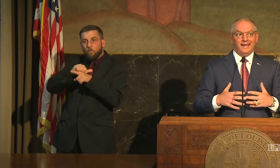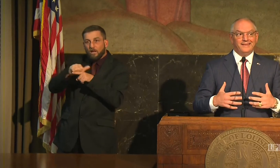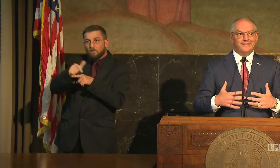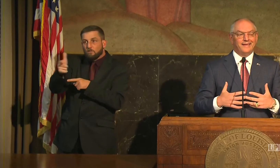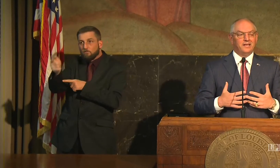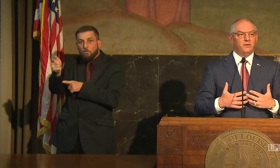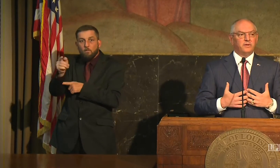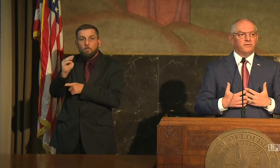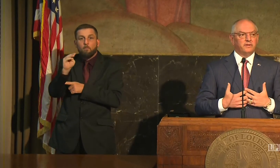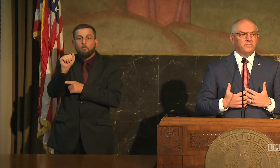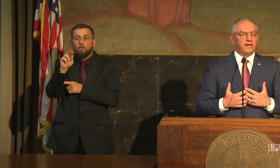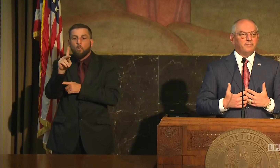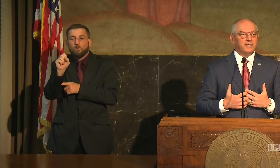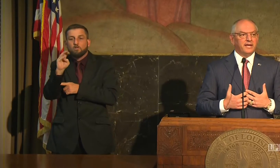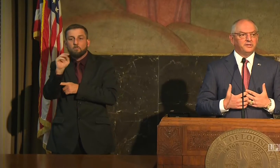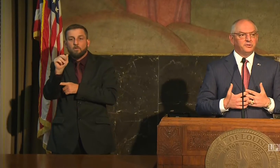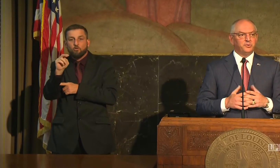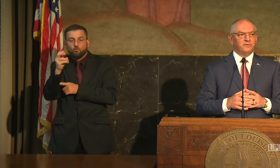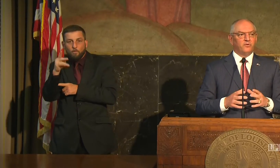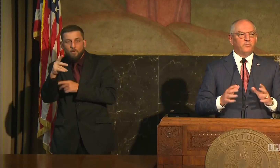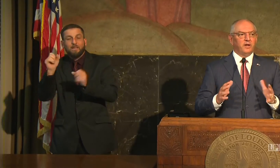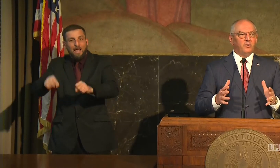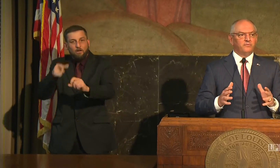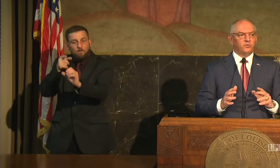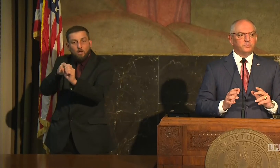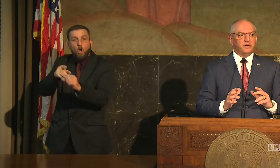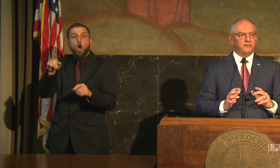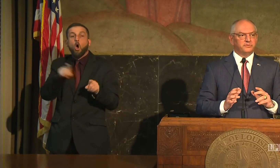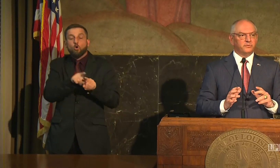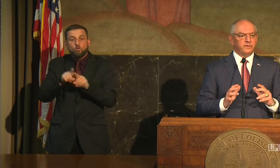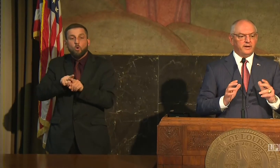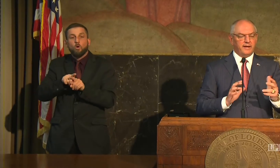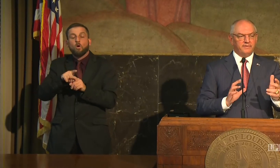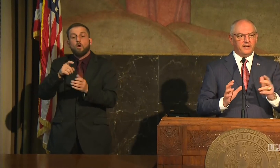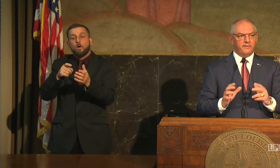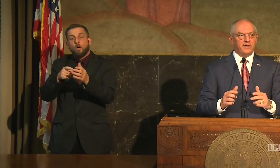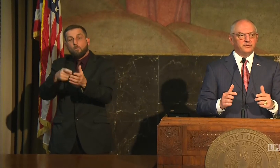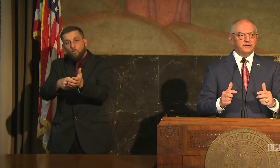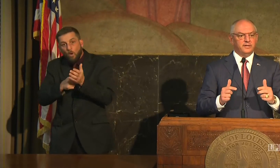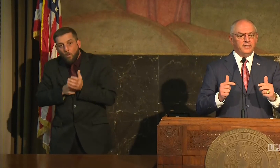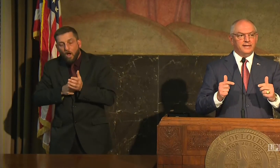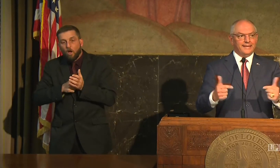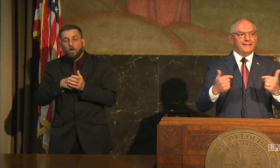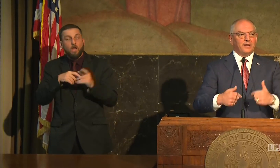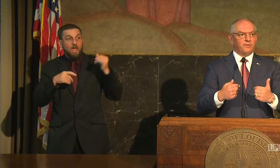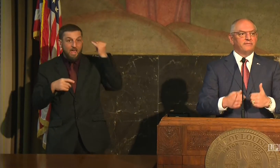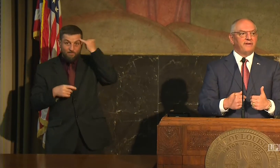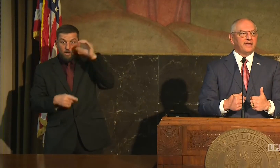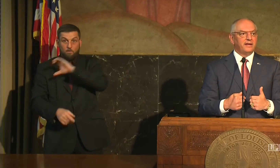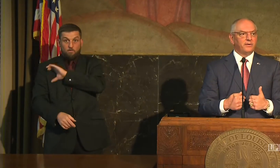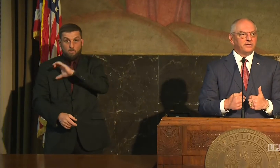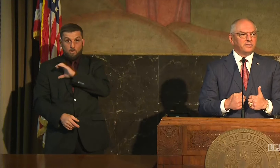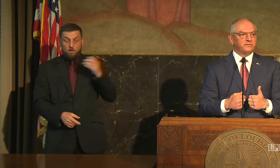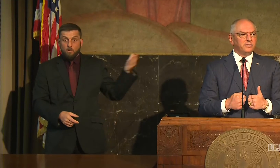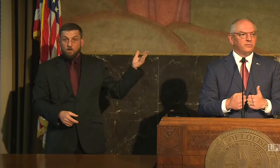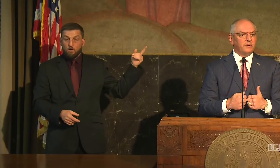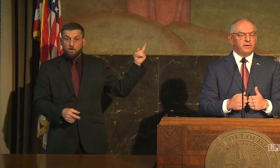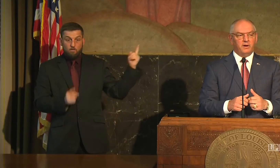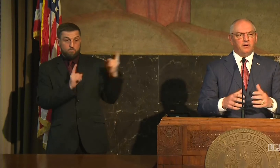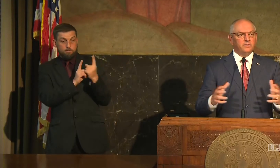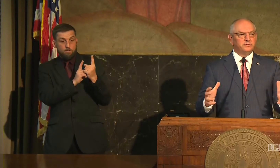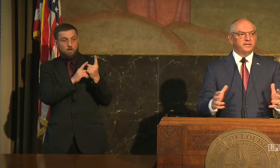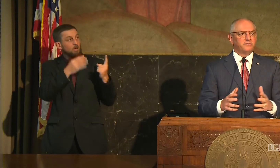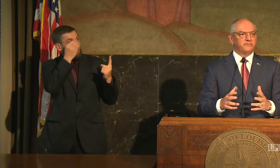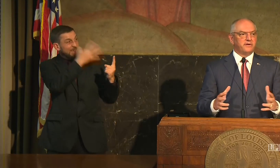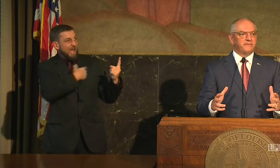forth, and that they know they're under an obligation to inform a law enforcement officer when they have an interaction that they are in fact carrying a concealed